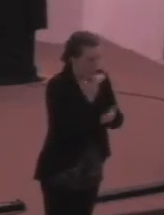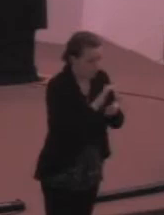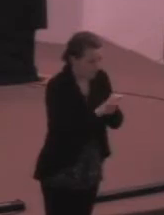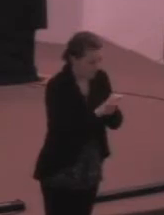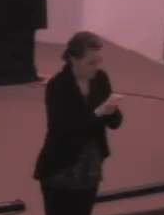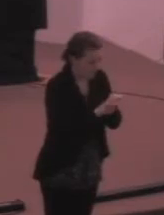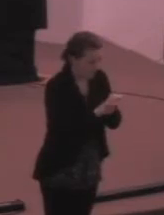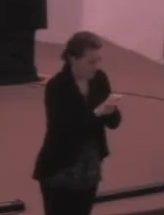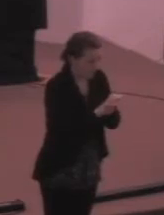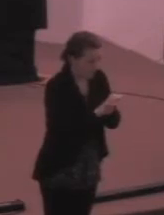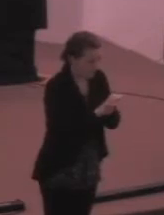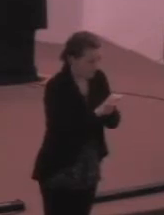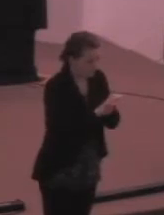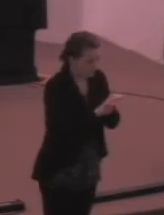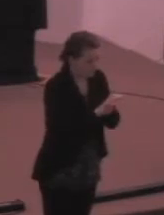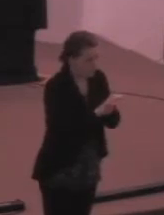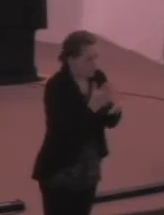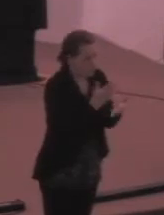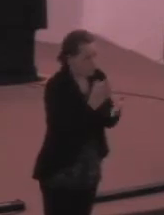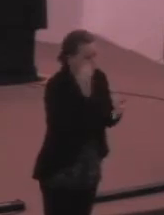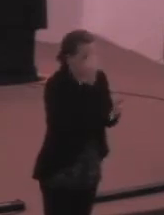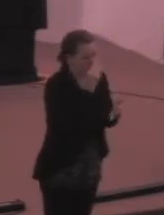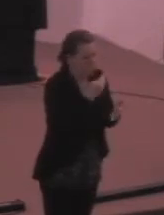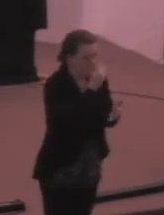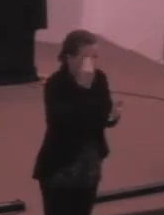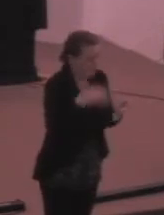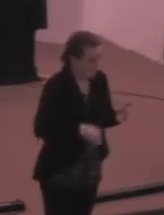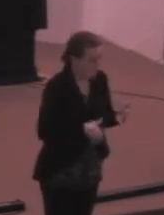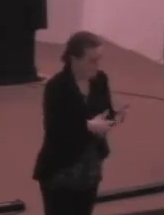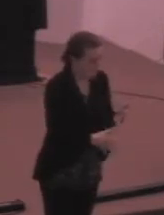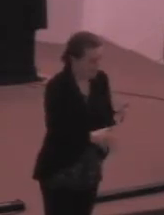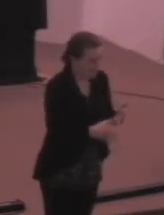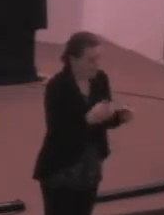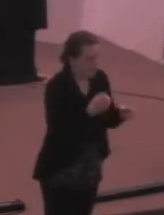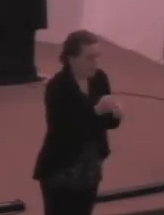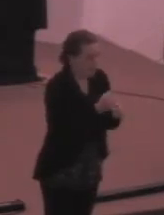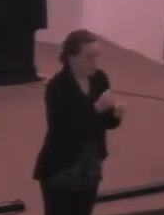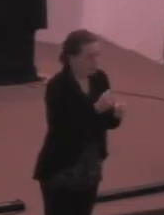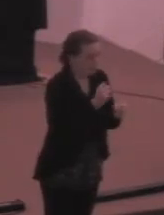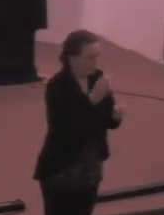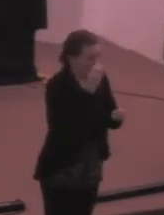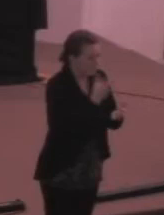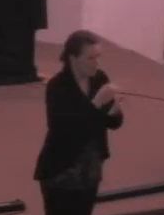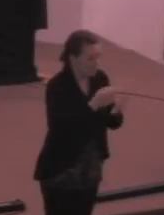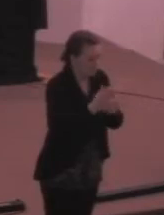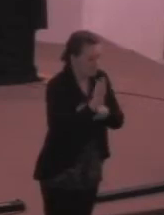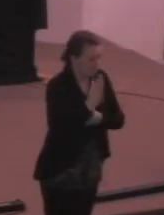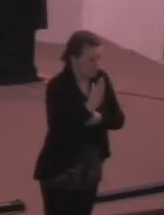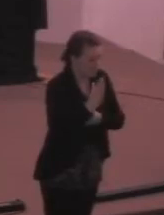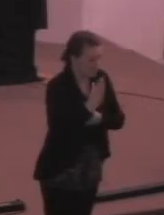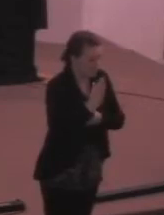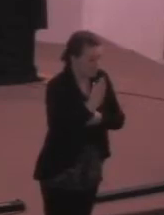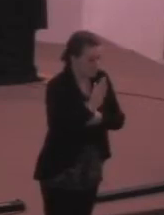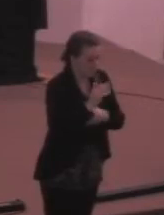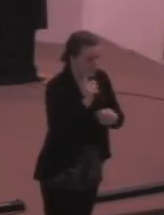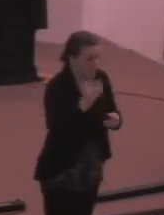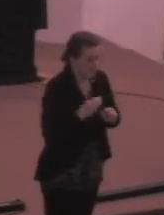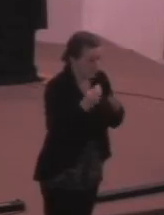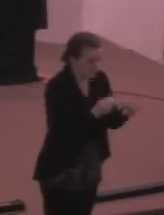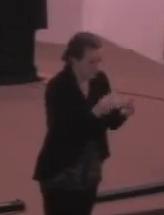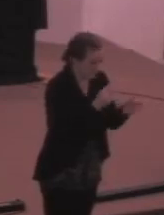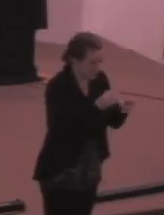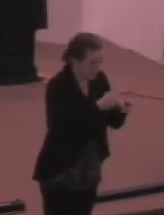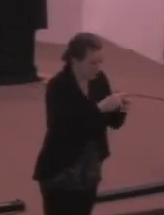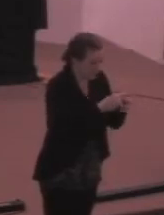conceived in her is the Holy Spirit. She will give birth to a son, and you are to give him the name